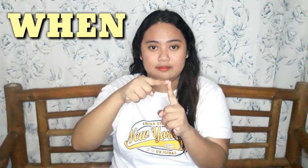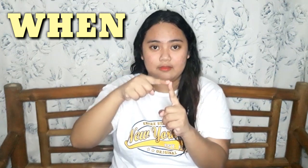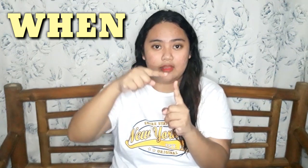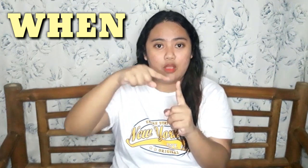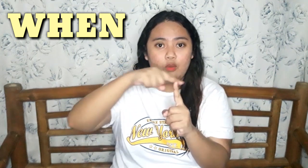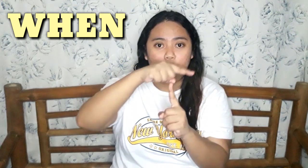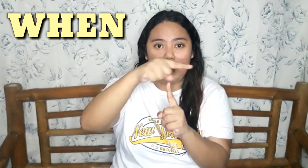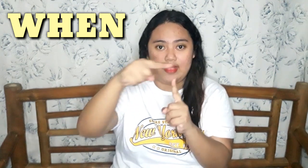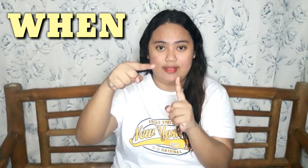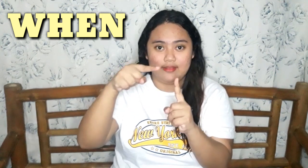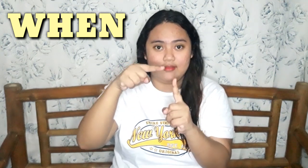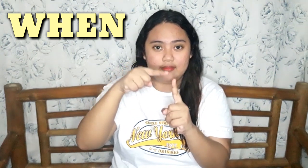When.